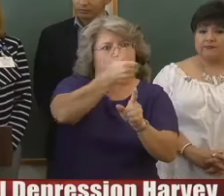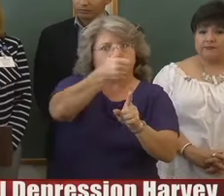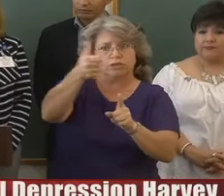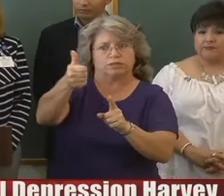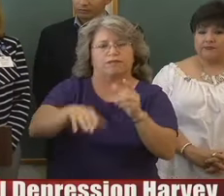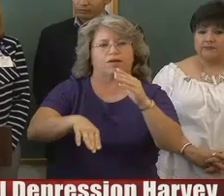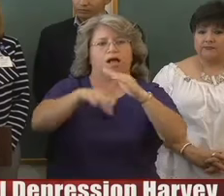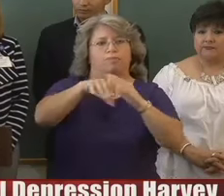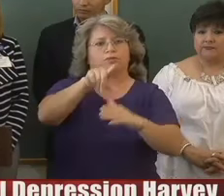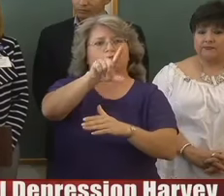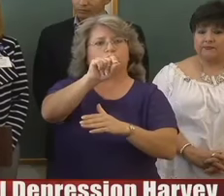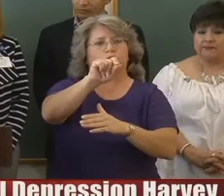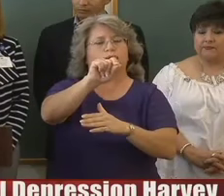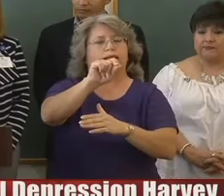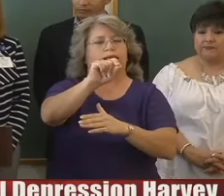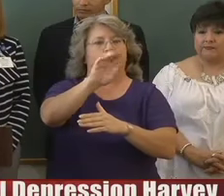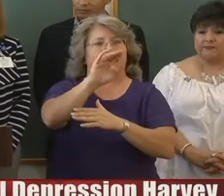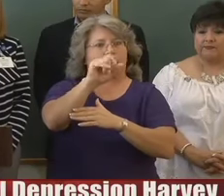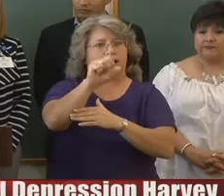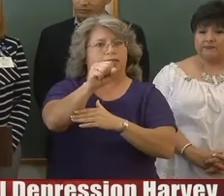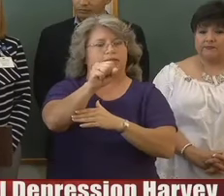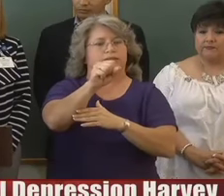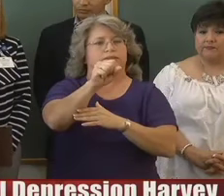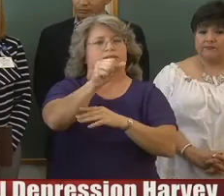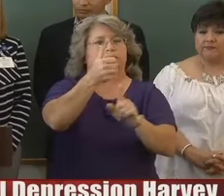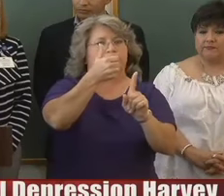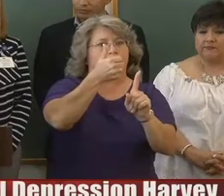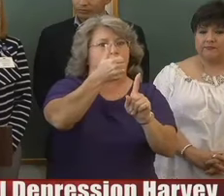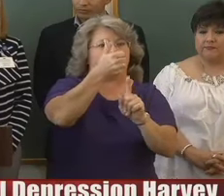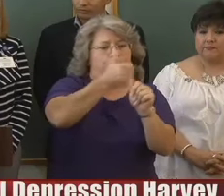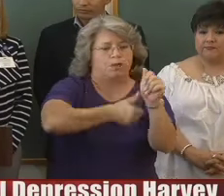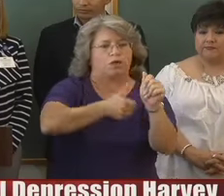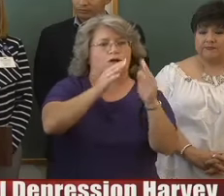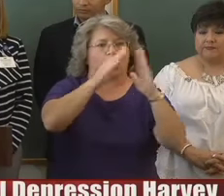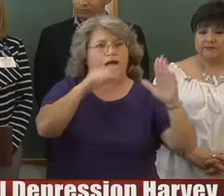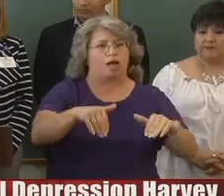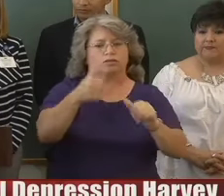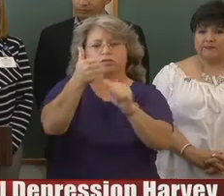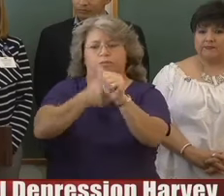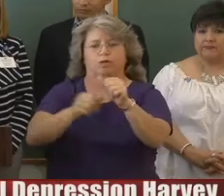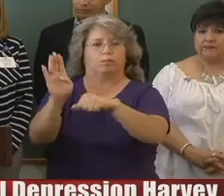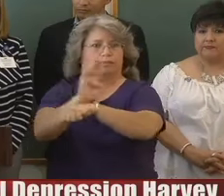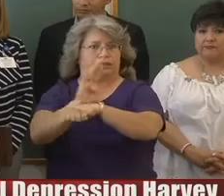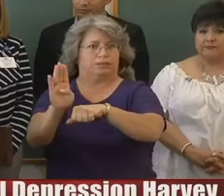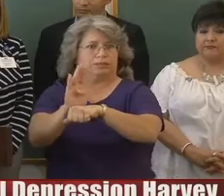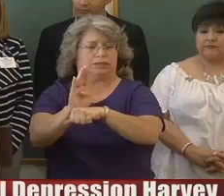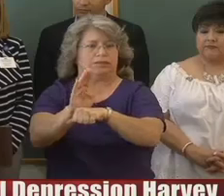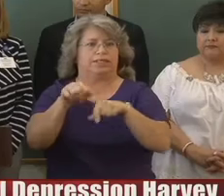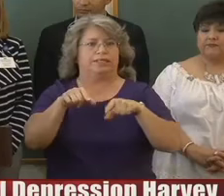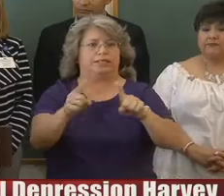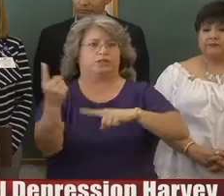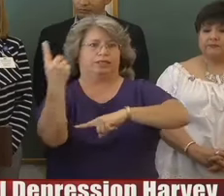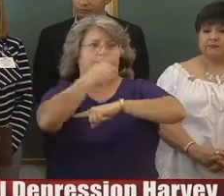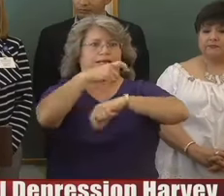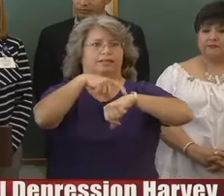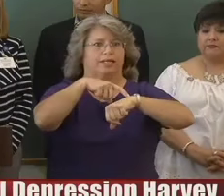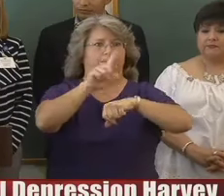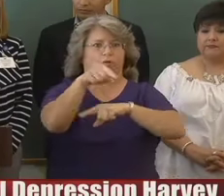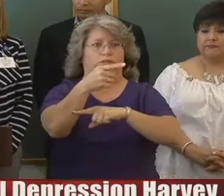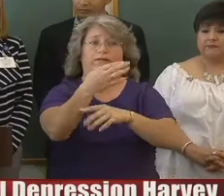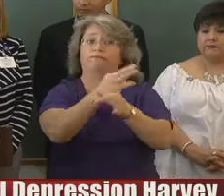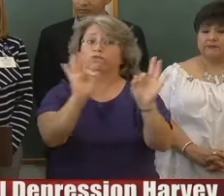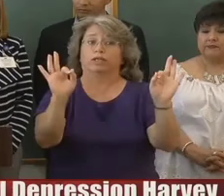sandbags per household or business free of charge during daylight hours only. So